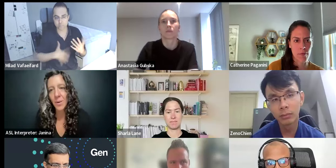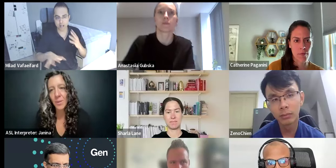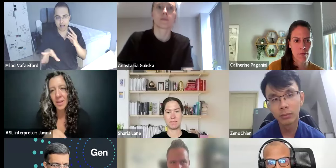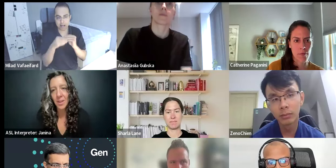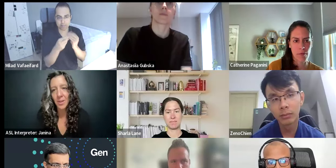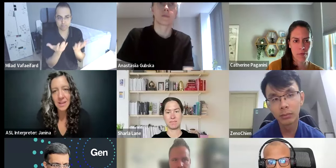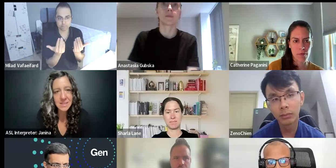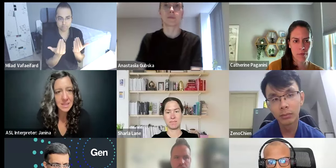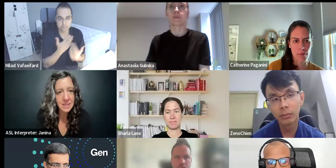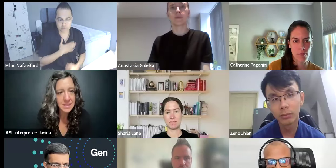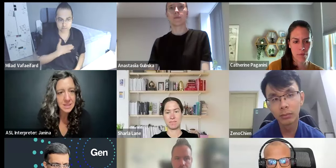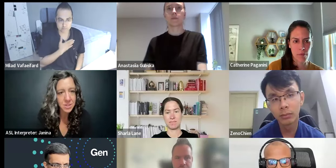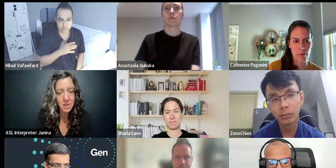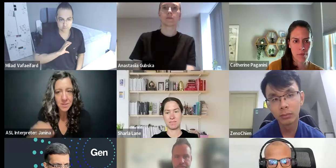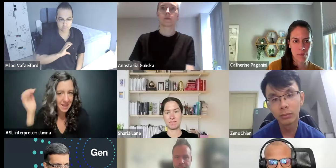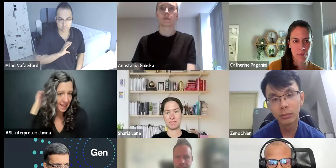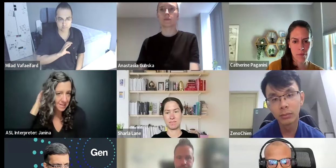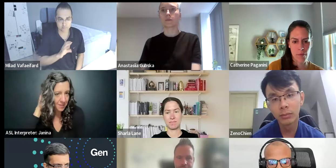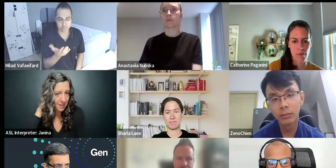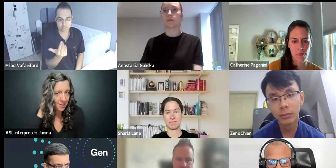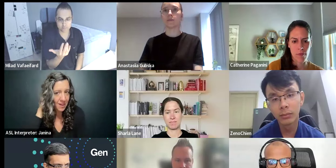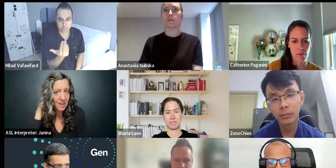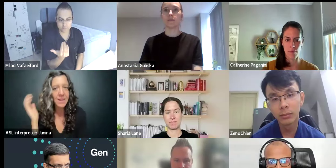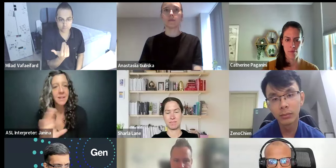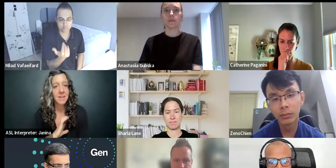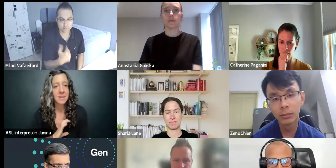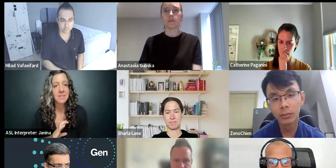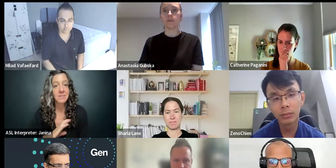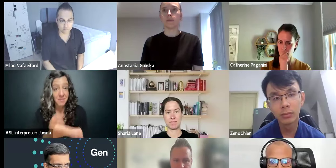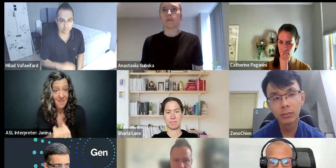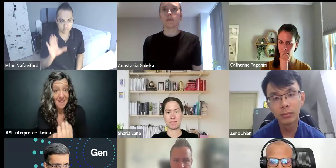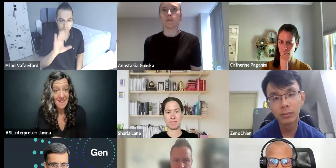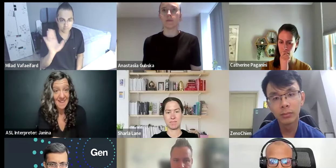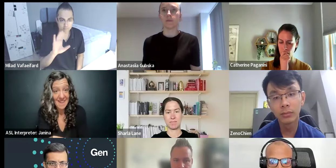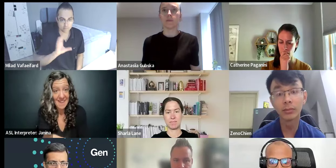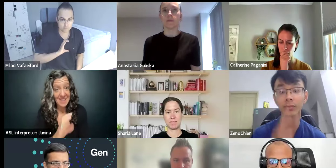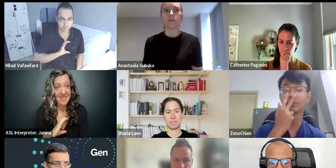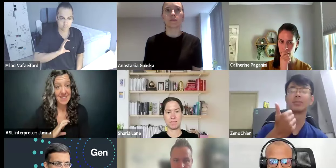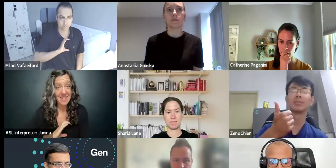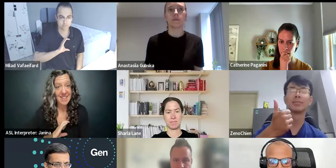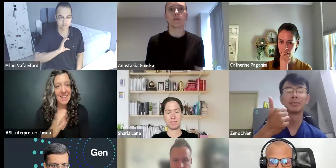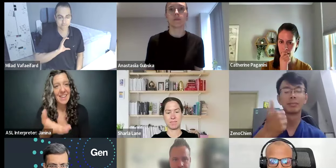Milad says, oh, thank you. I see Zeno Chan wants to add something. Go ahead.